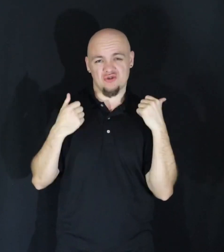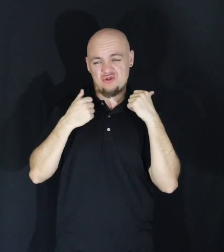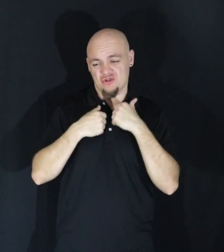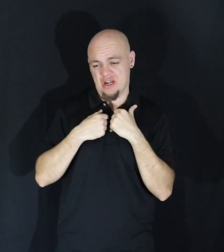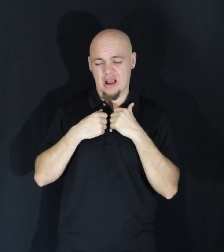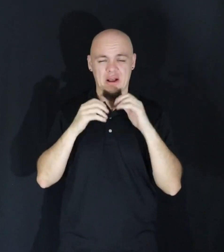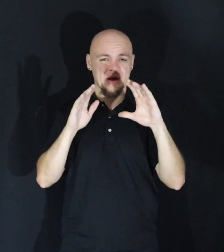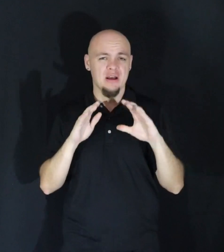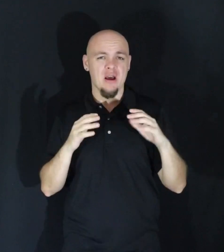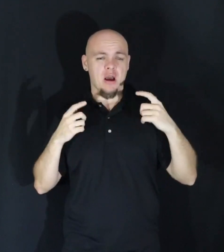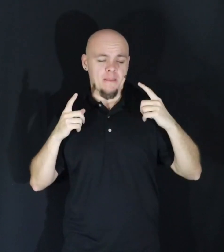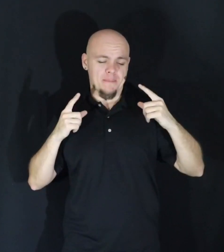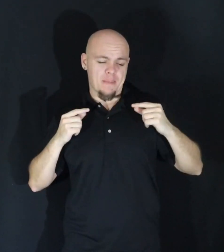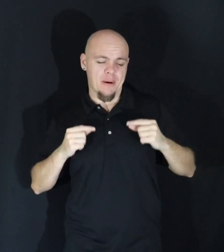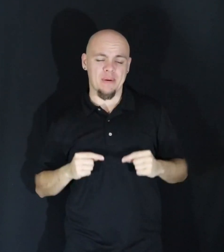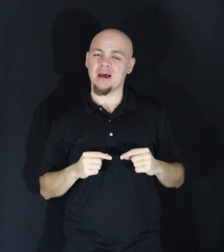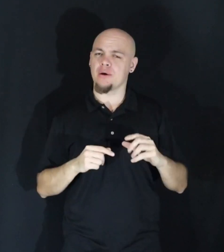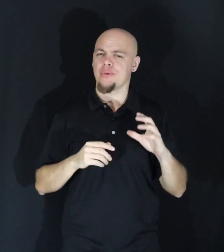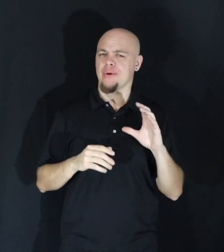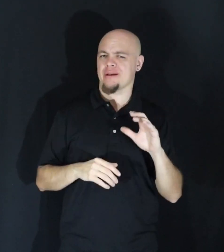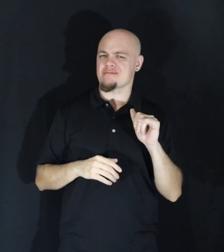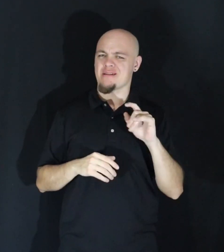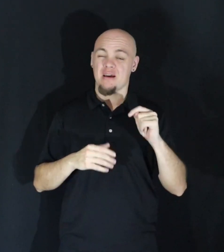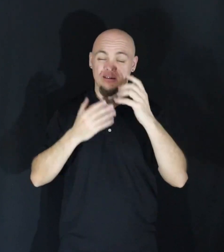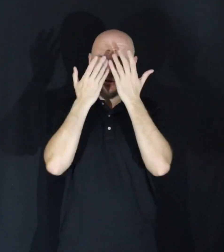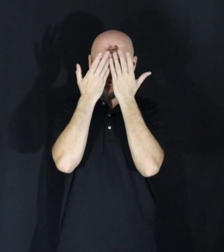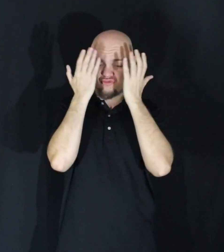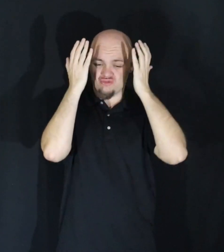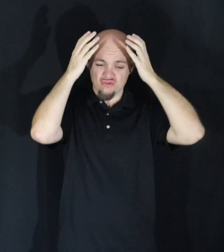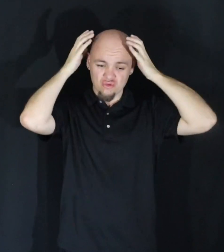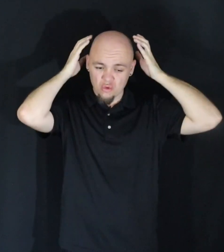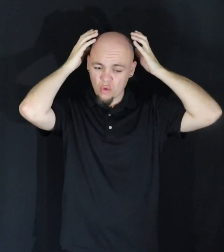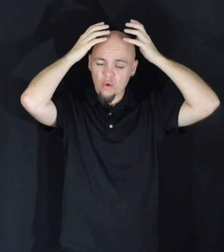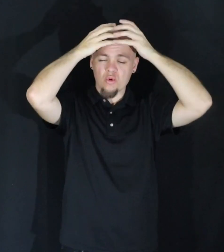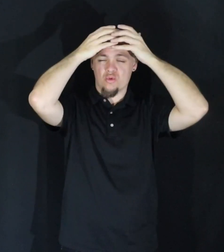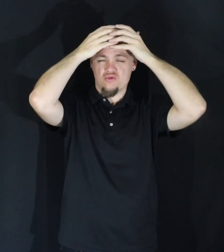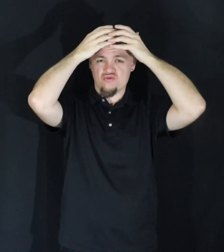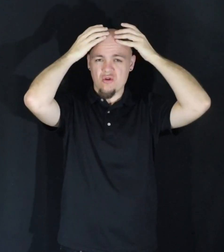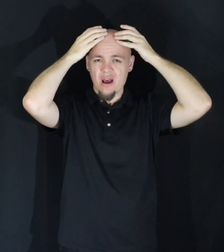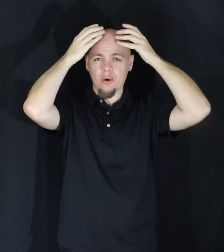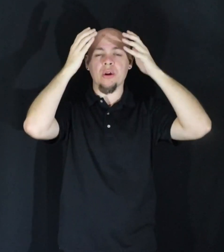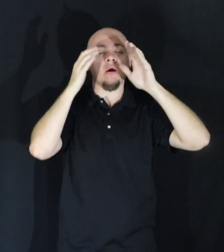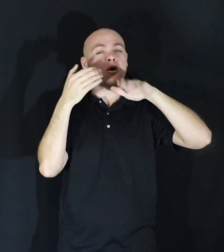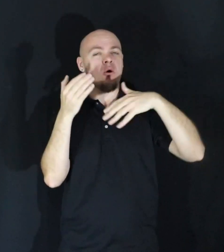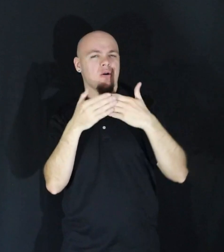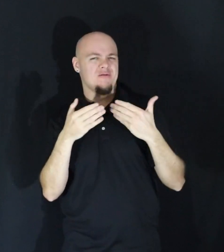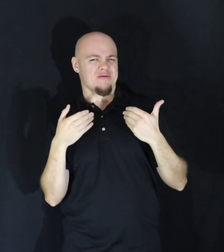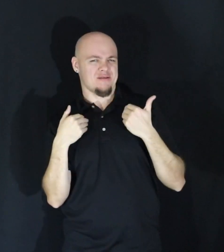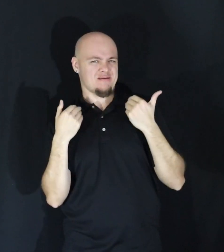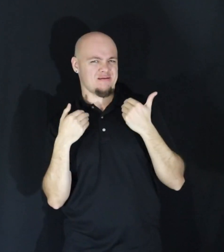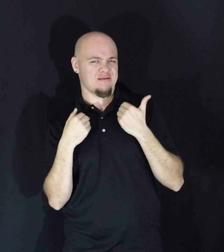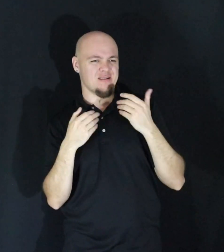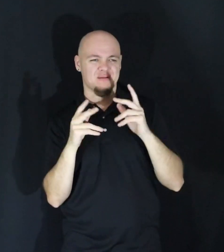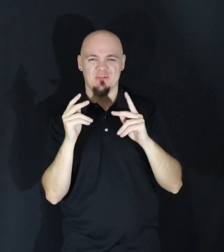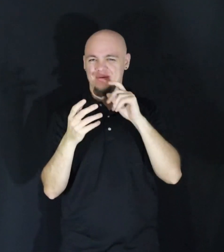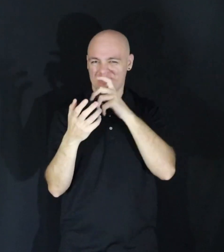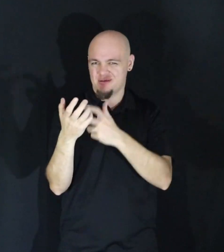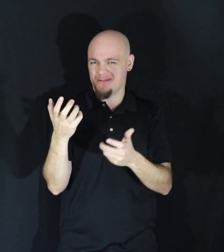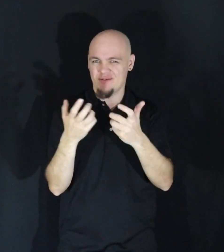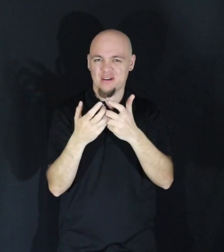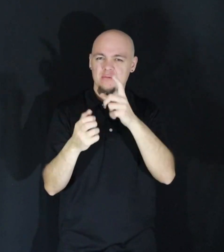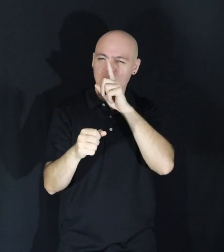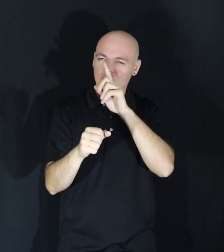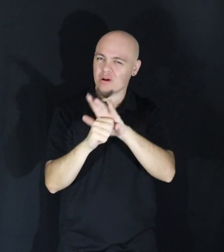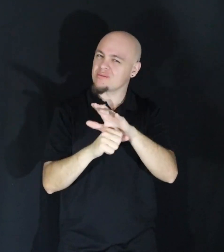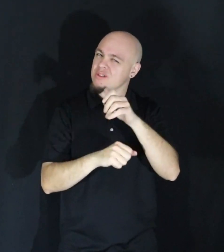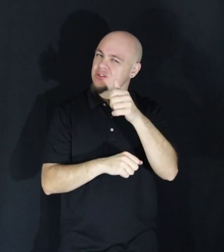million friggin' buttons, the king of caste adorned is his crown. And to all the young misfits, promise to enjoy